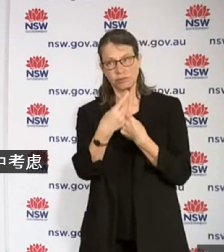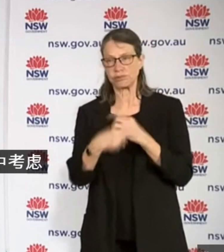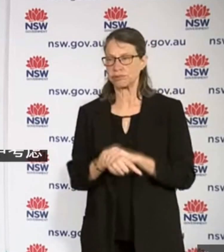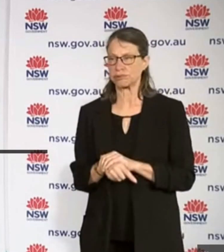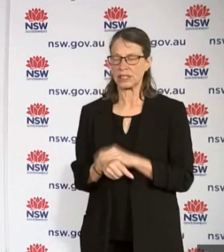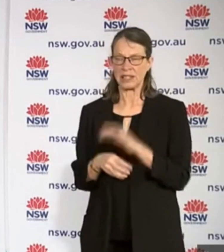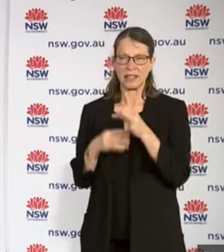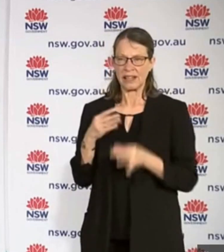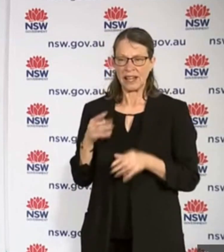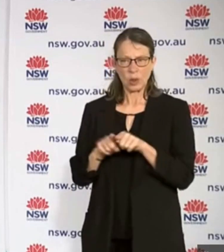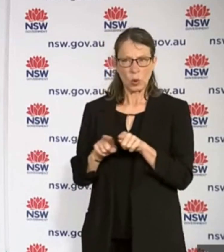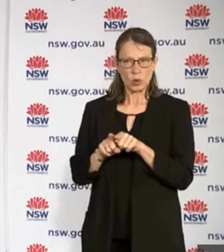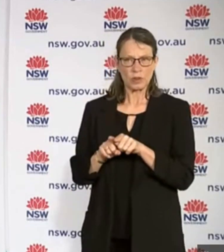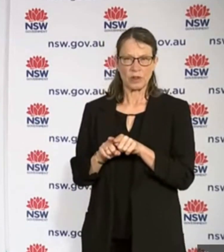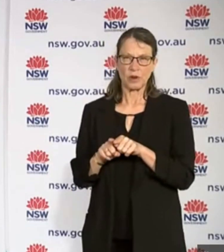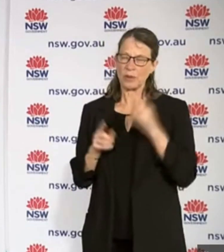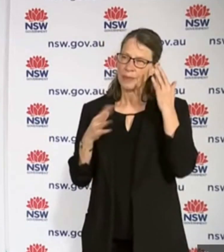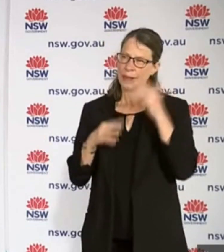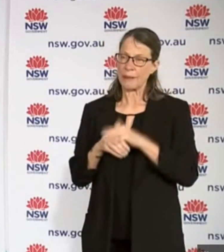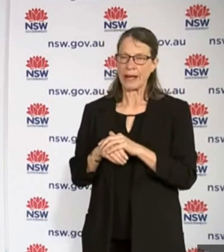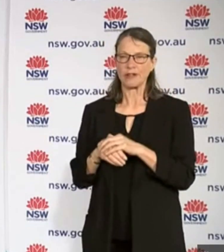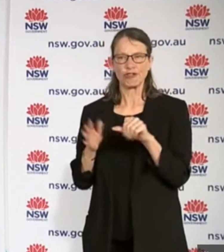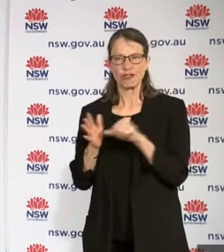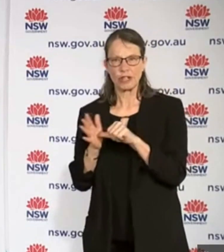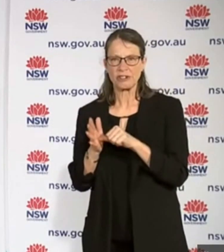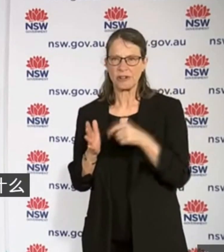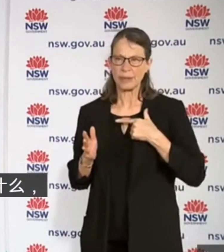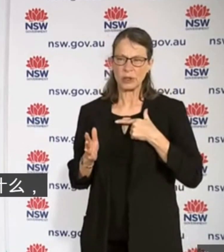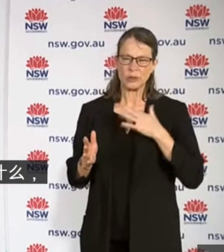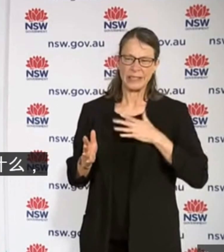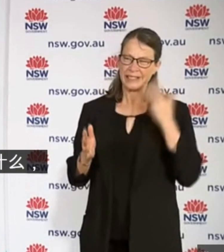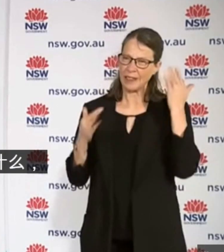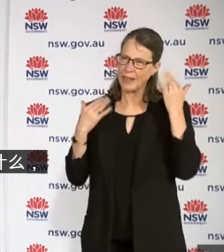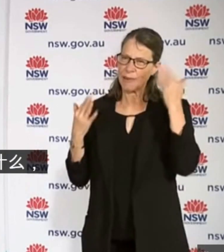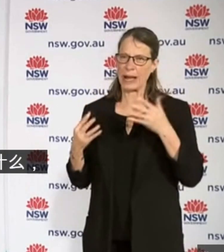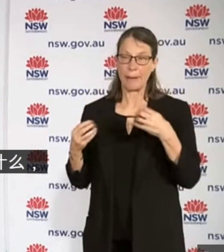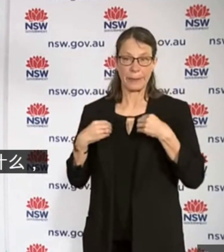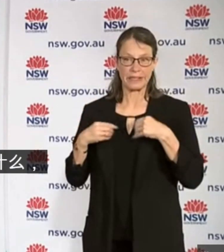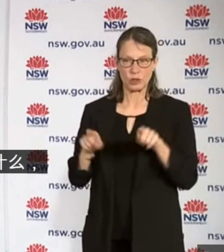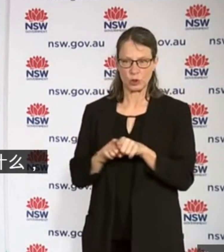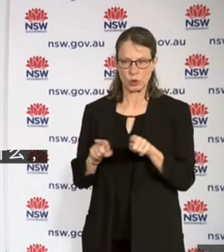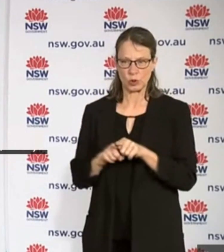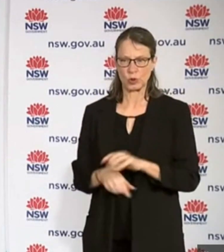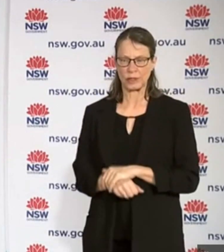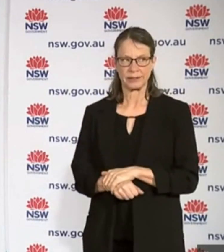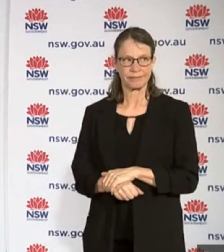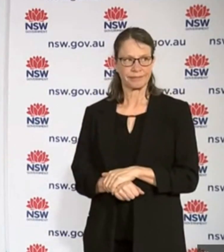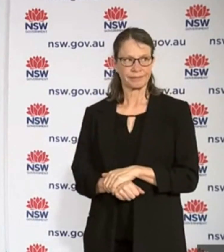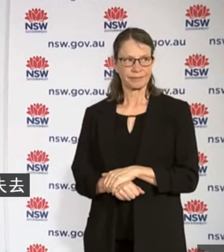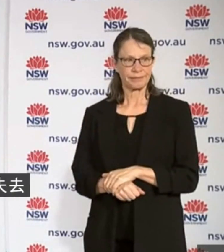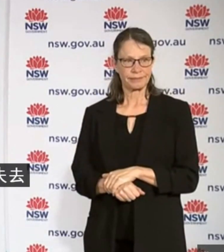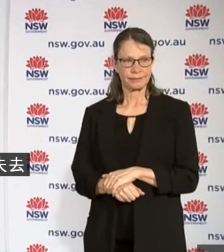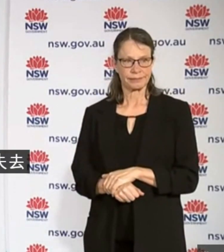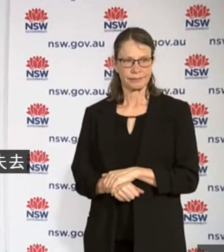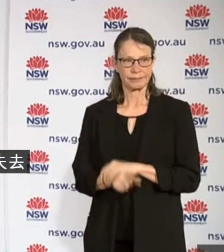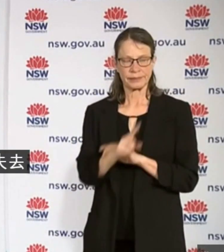making, as well as input from Treasury teams on what it means for business and everything else. And Premier, just on the 12 LGAs of concern, when are they going to lose